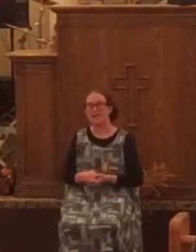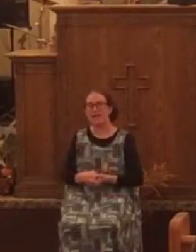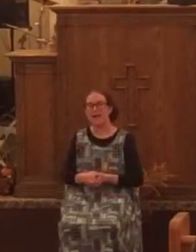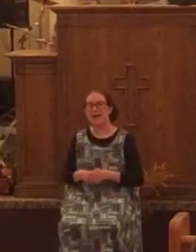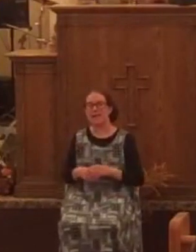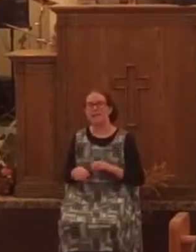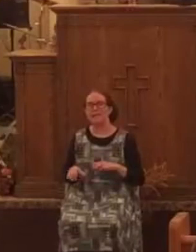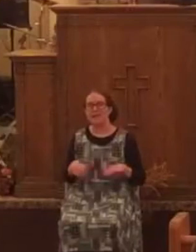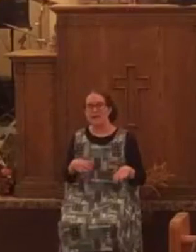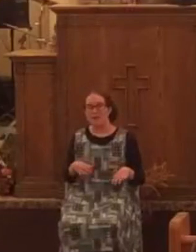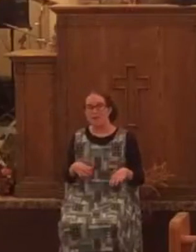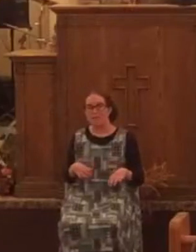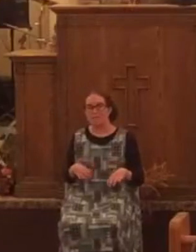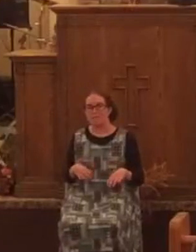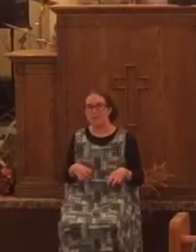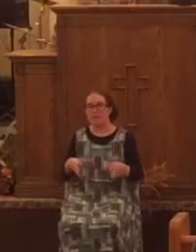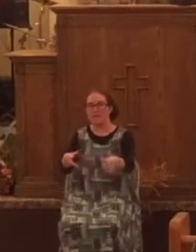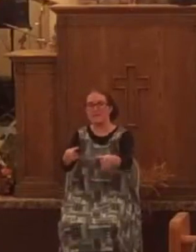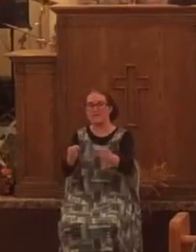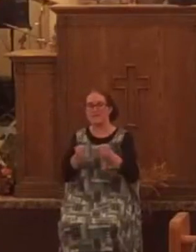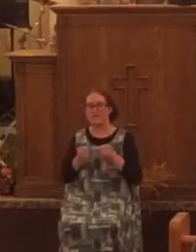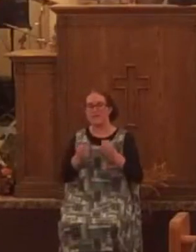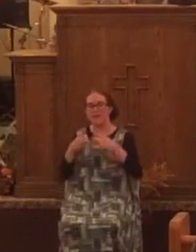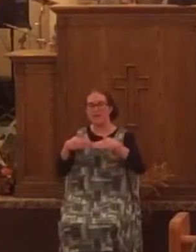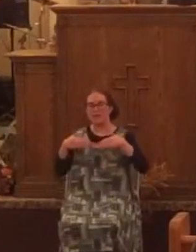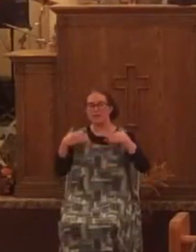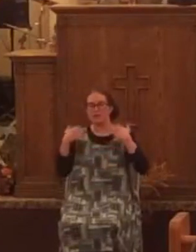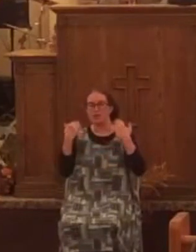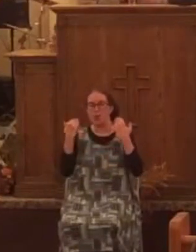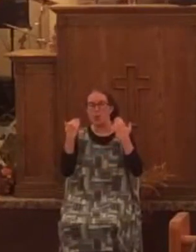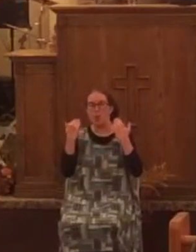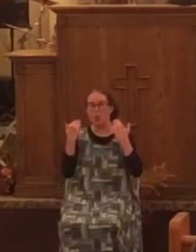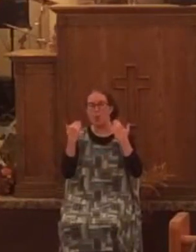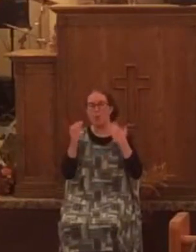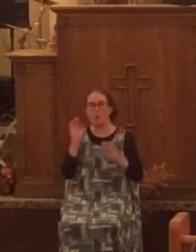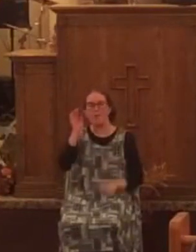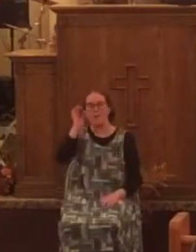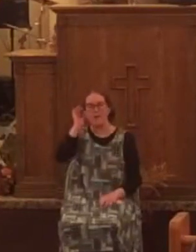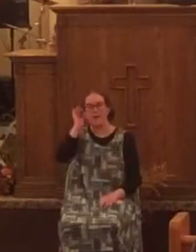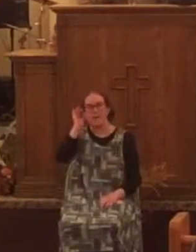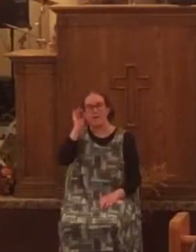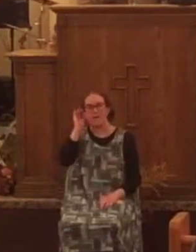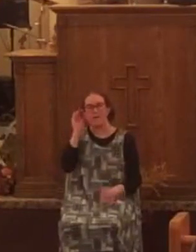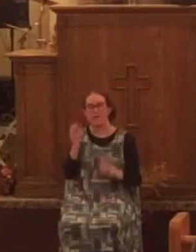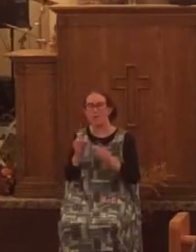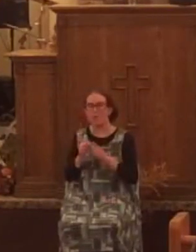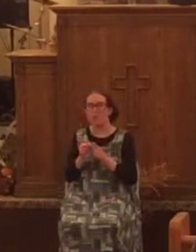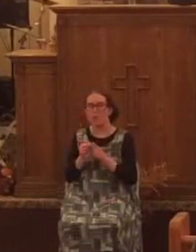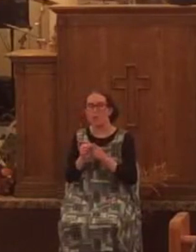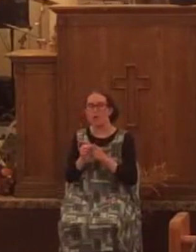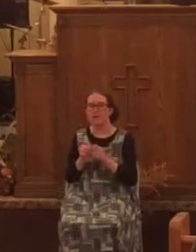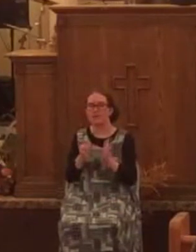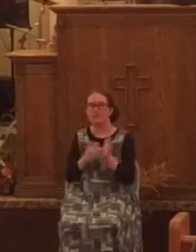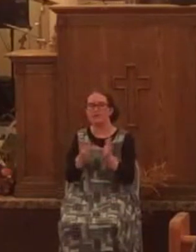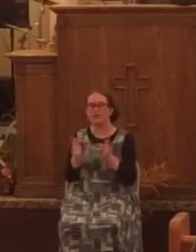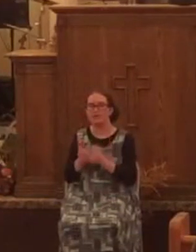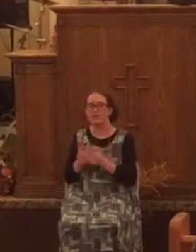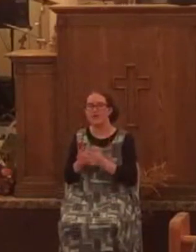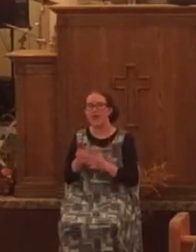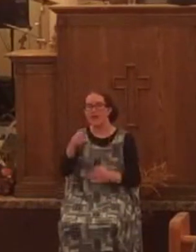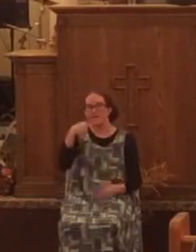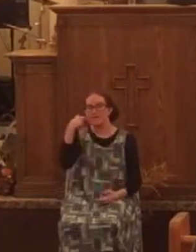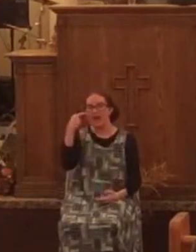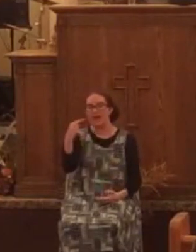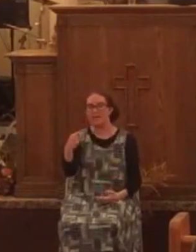this, amen, by stealing your joy. When we hear the words of Jesus, and he lets